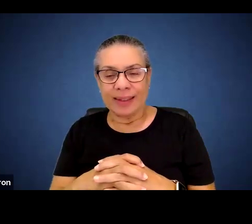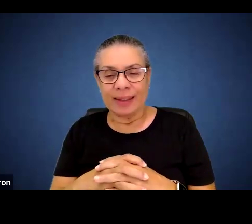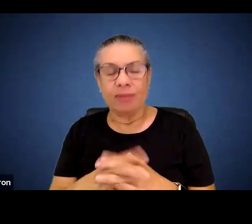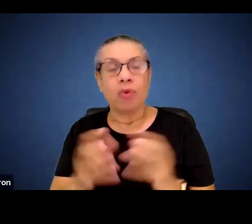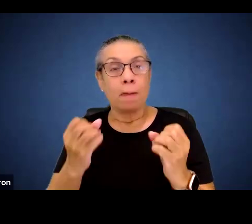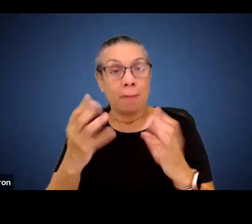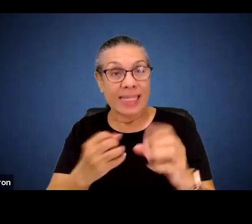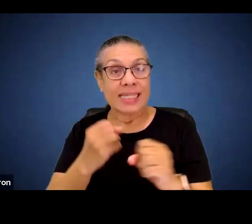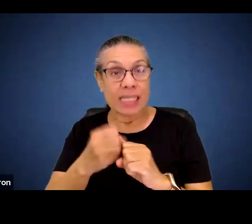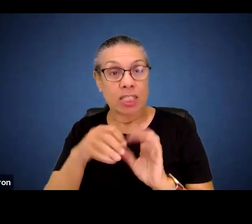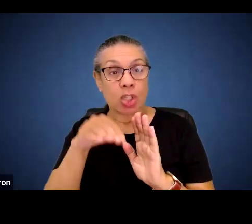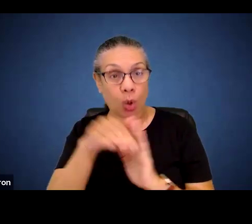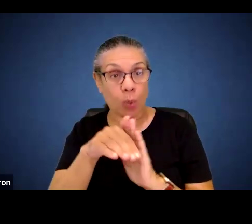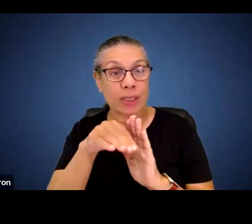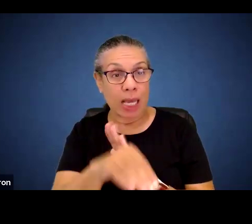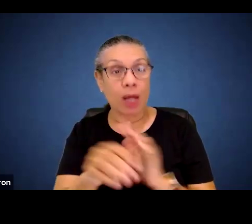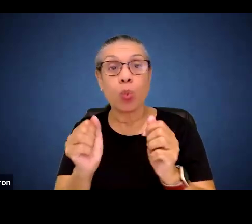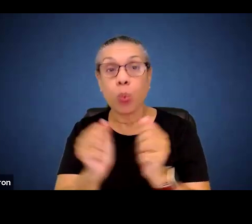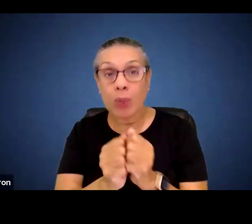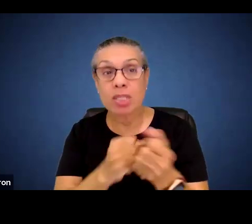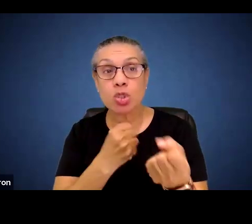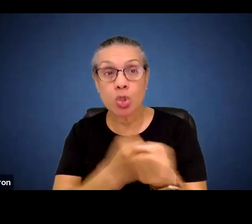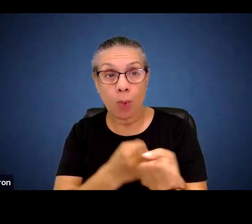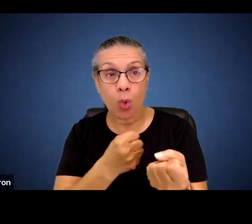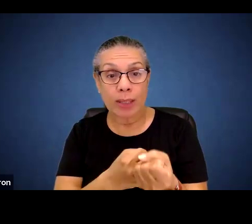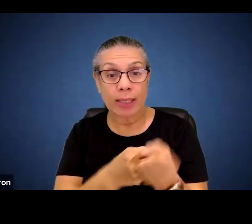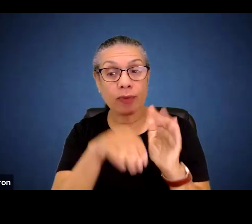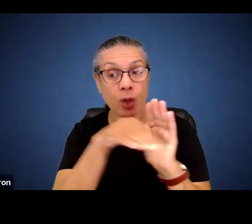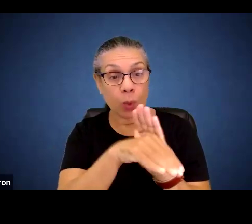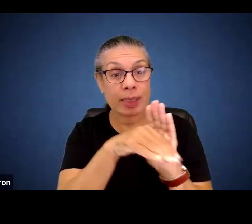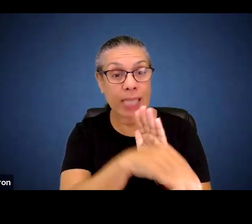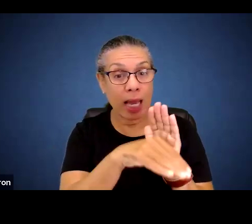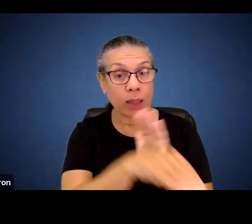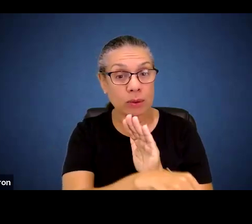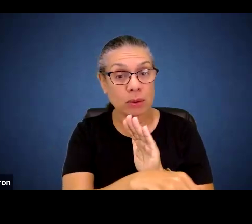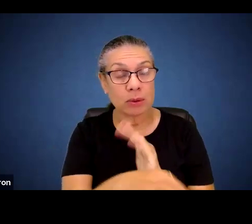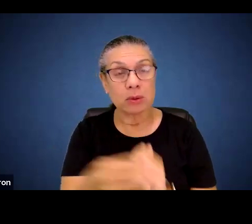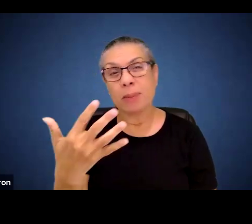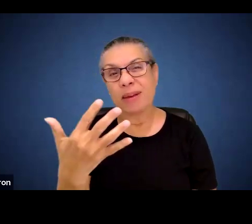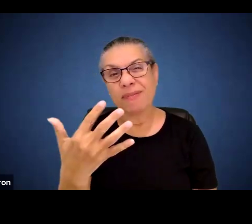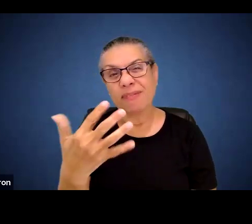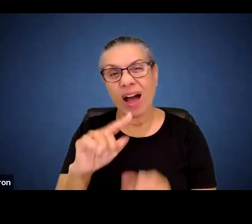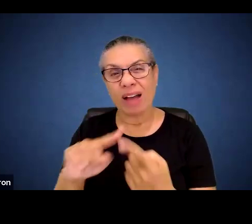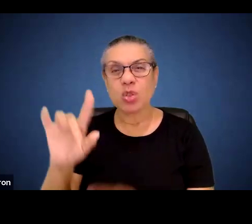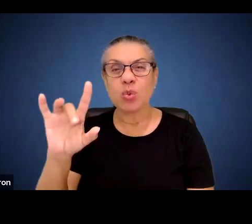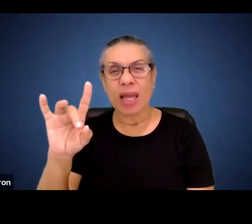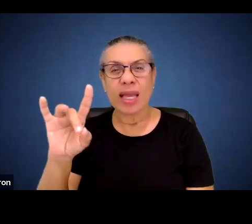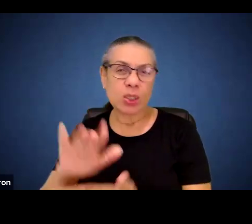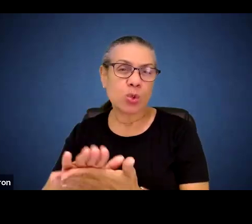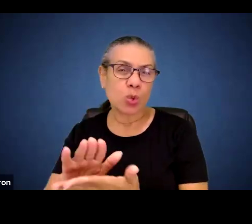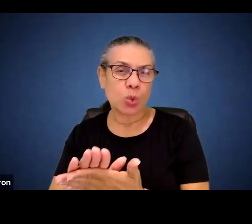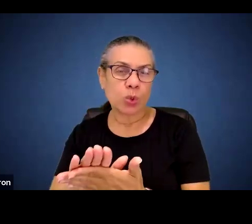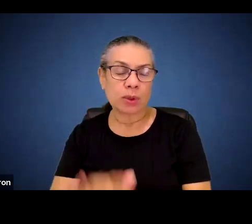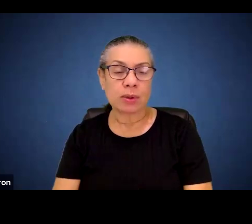multiple years of decline that were with the supports we're offering them, 5 to 8 schools. Okay. And